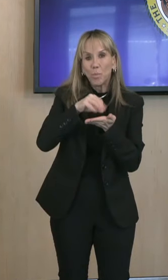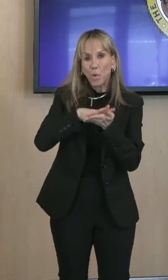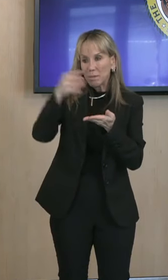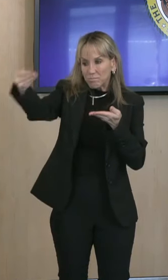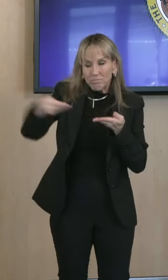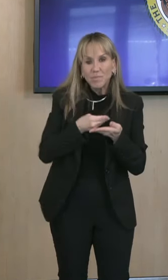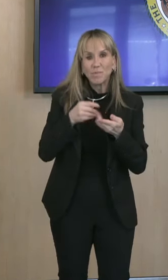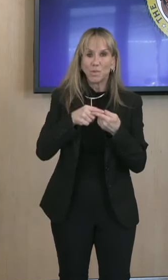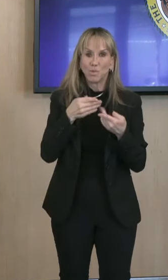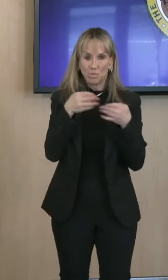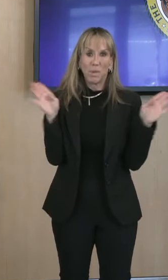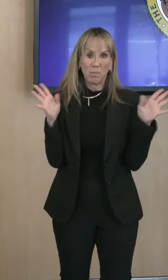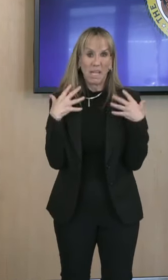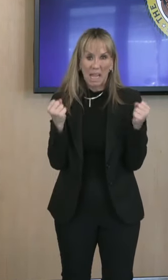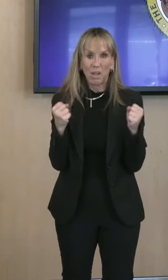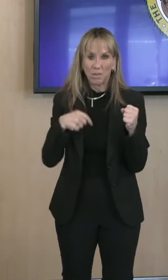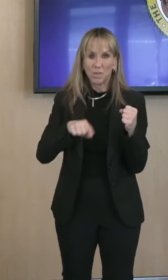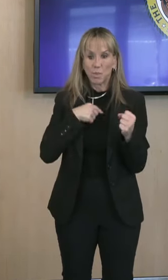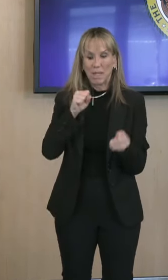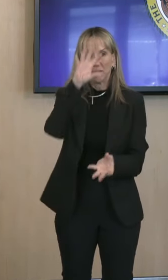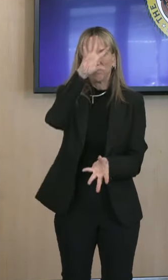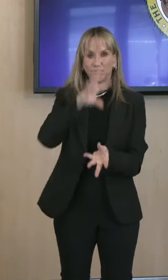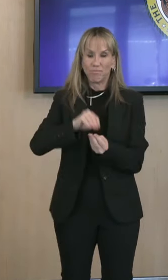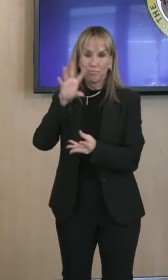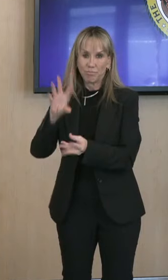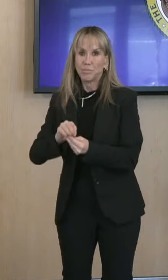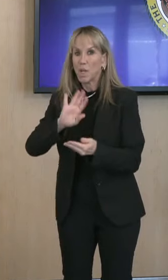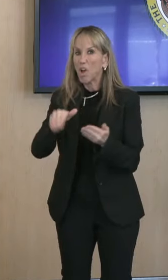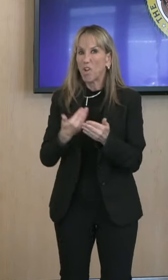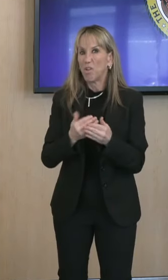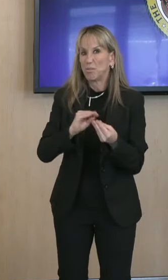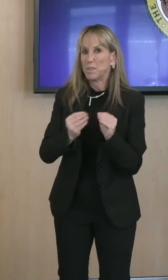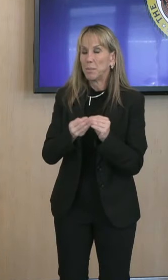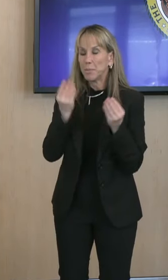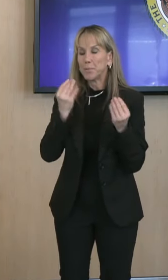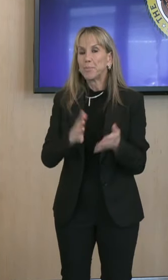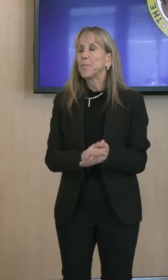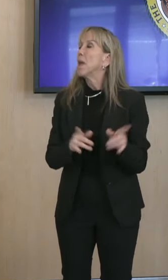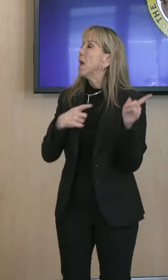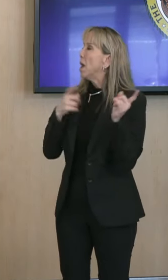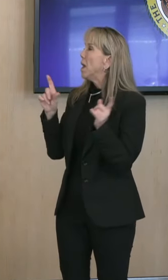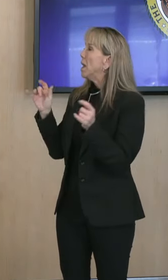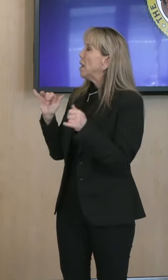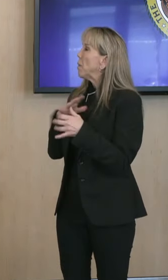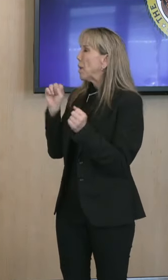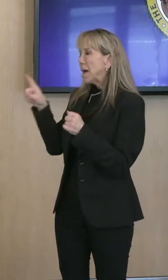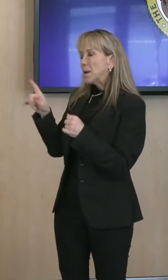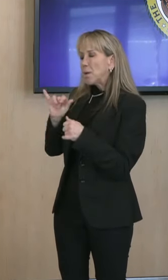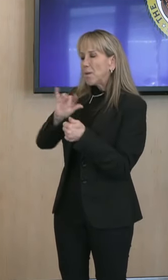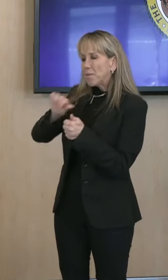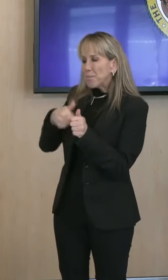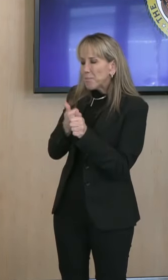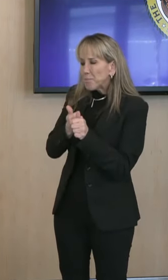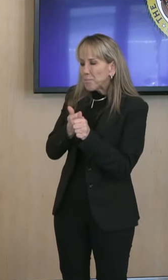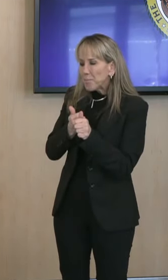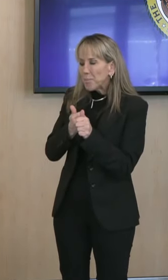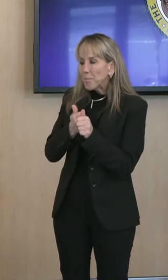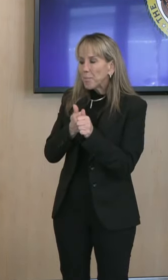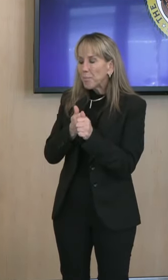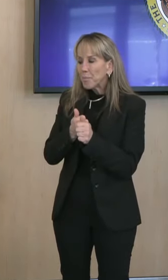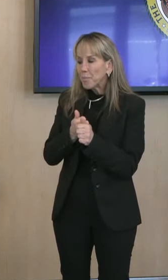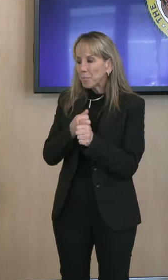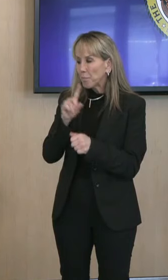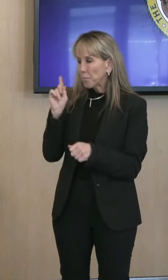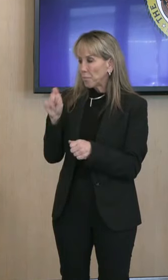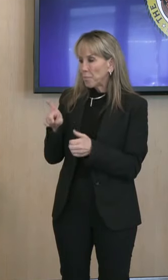Okay? Thank you. Sure. I do have a follow-up question. So for the